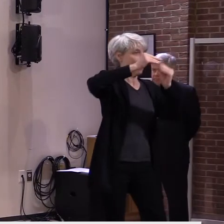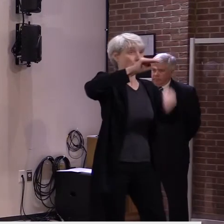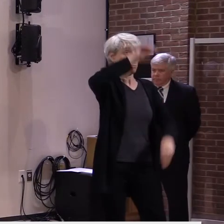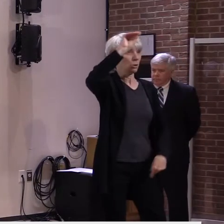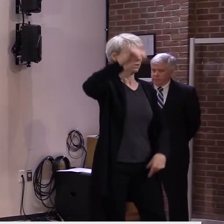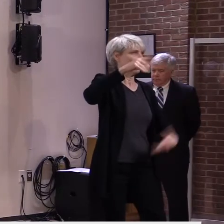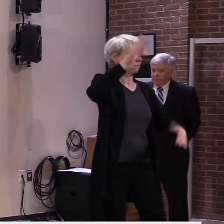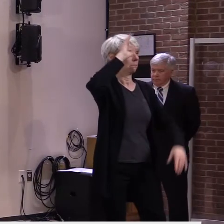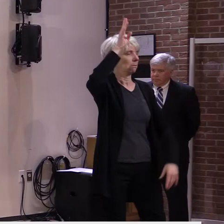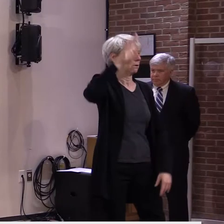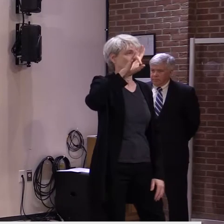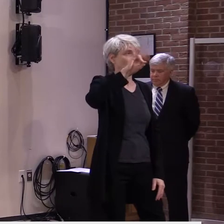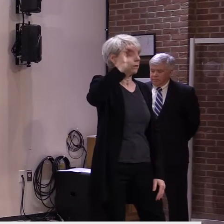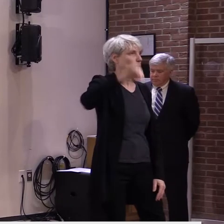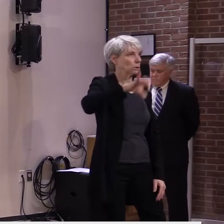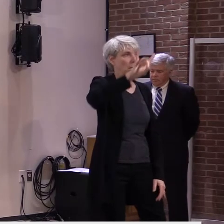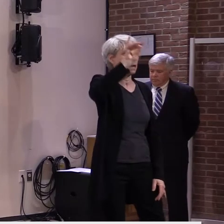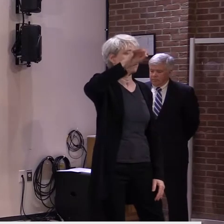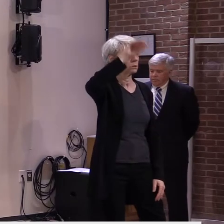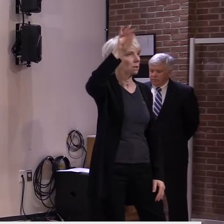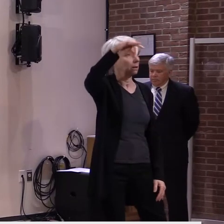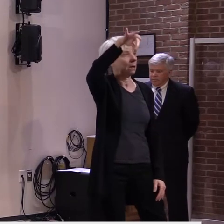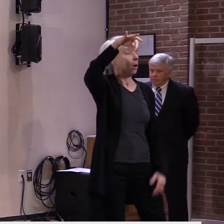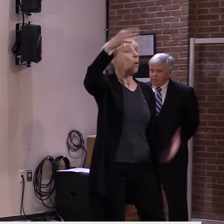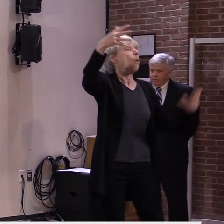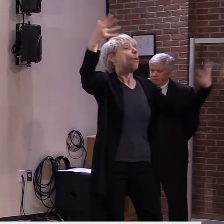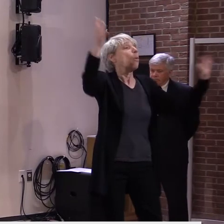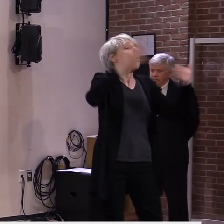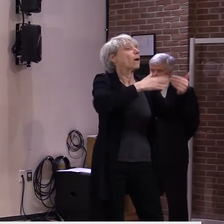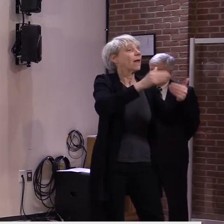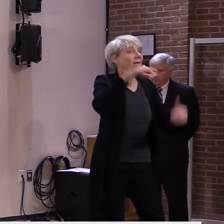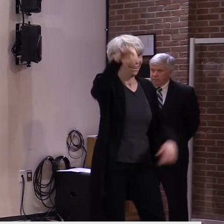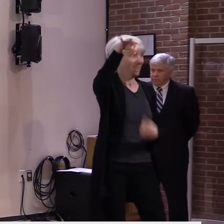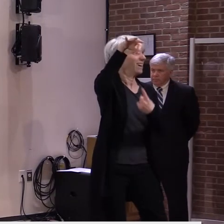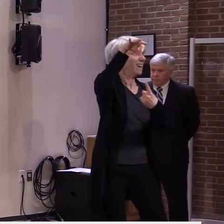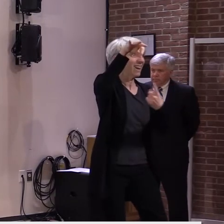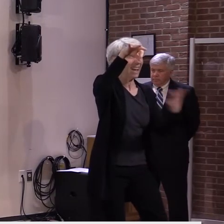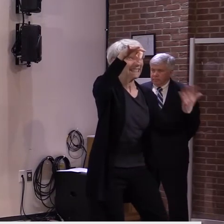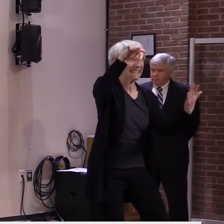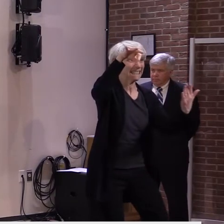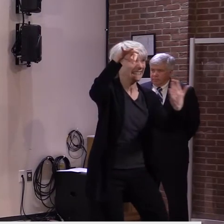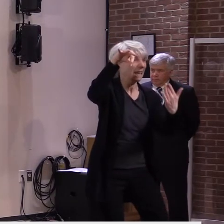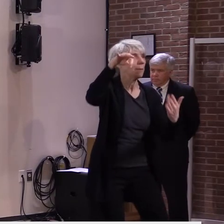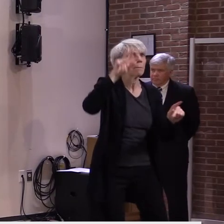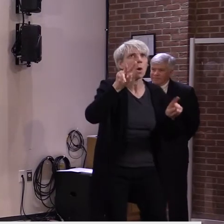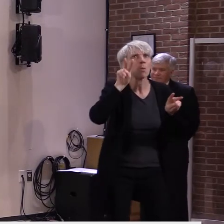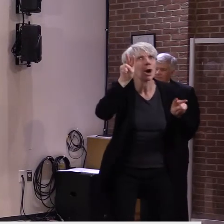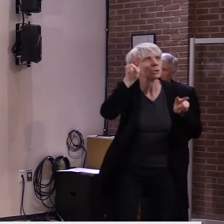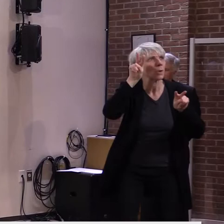say, hey, if you want to open up, we need 80 or 85% of all of you. And